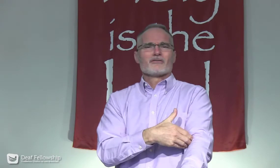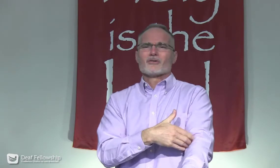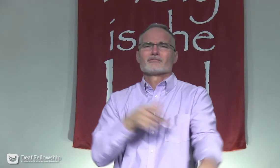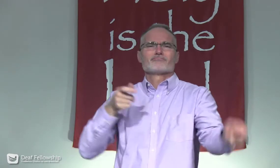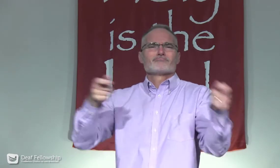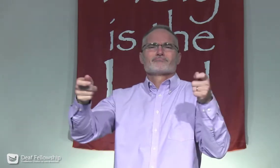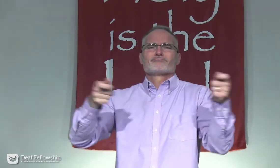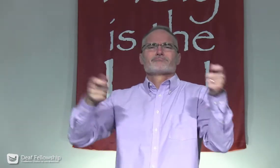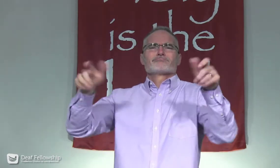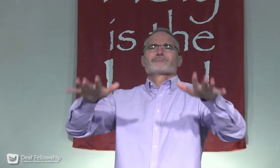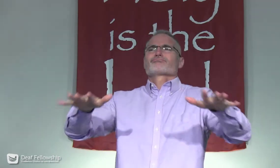right? Back in Rome,